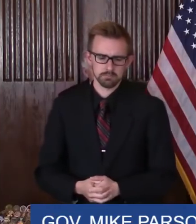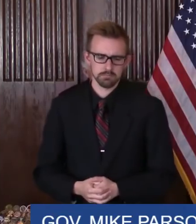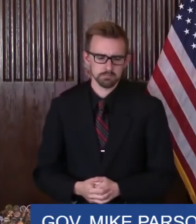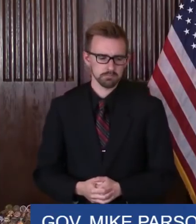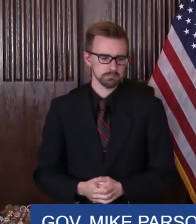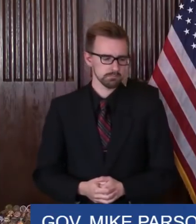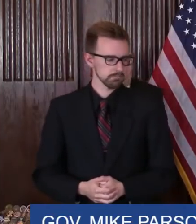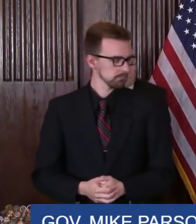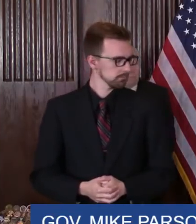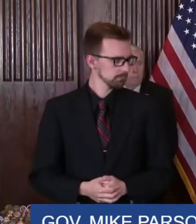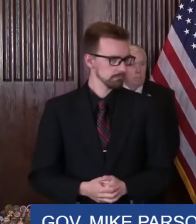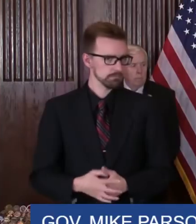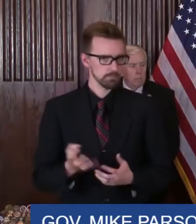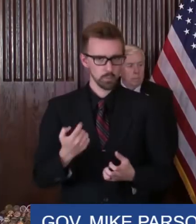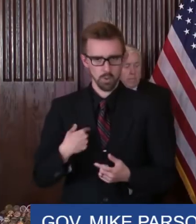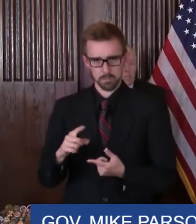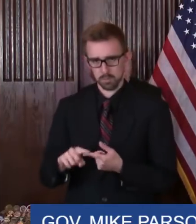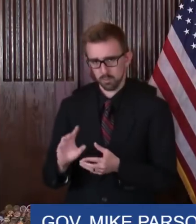Do you want me to address that?